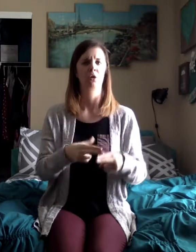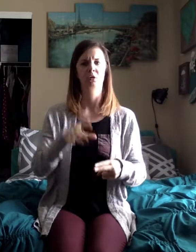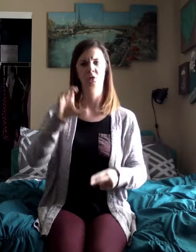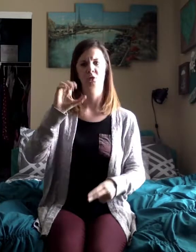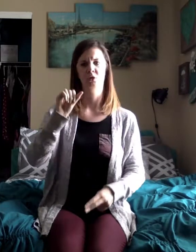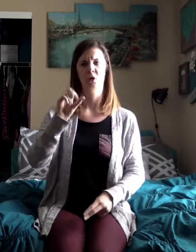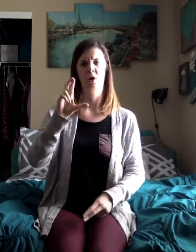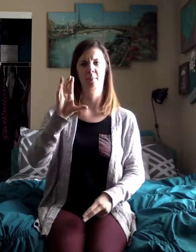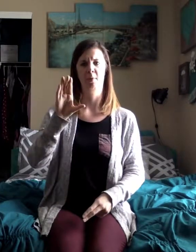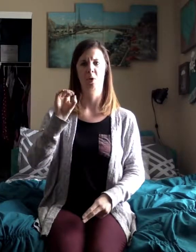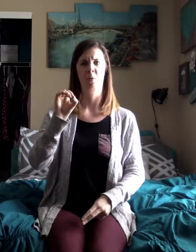in some algae.